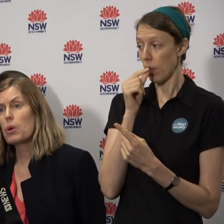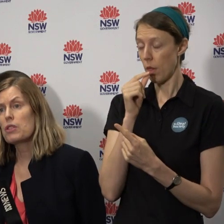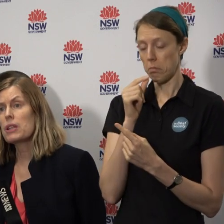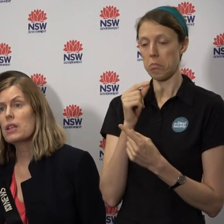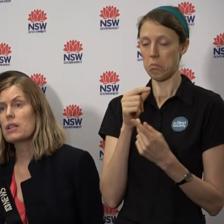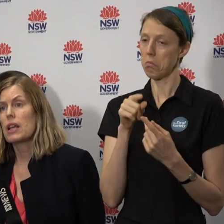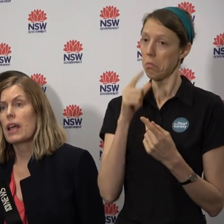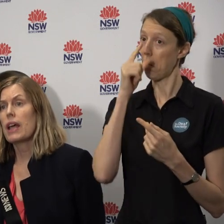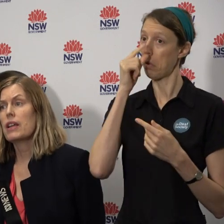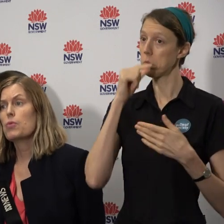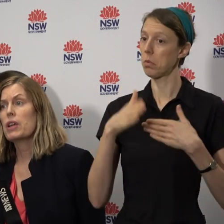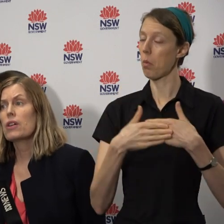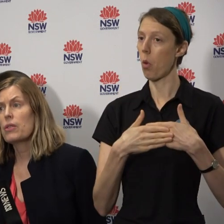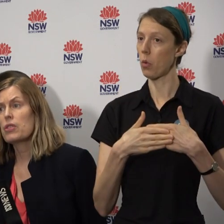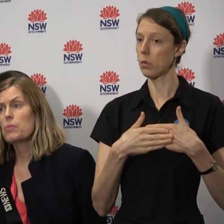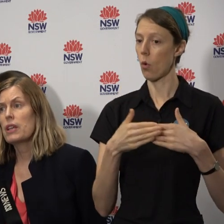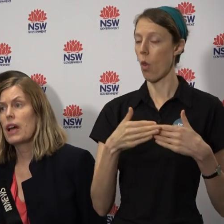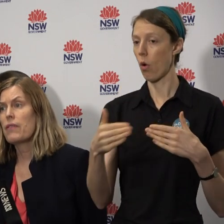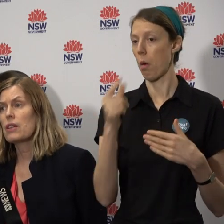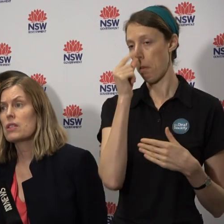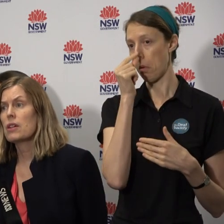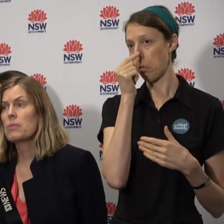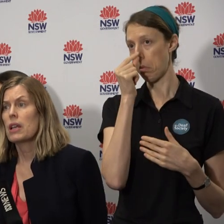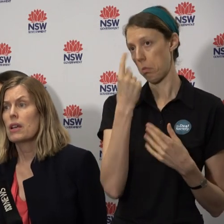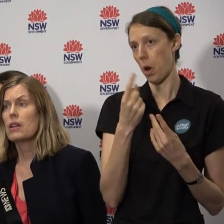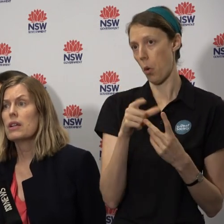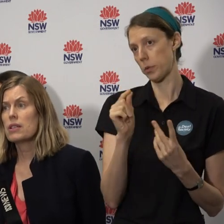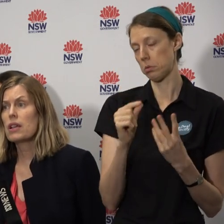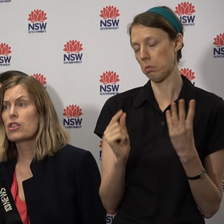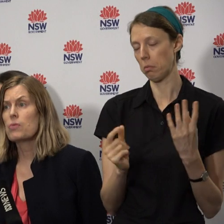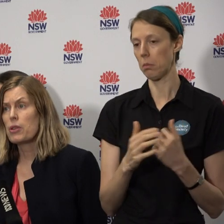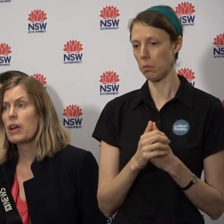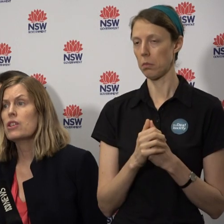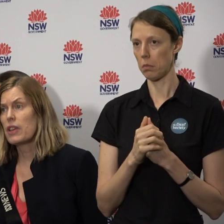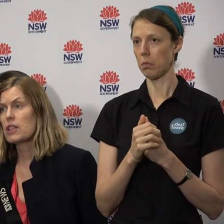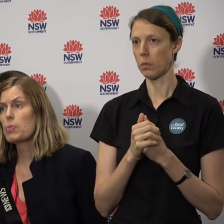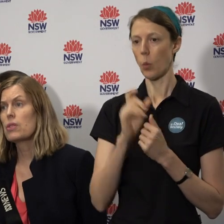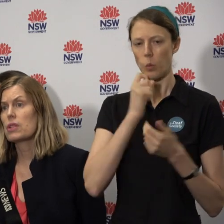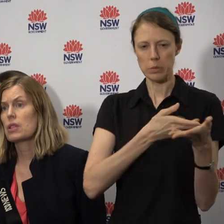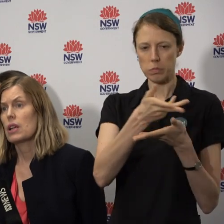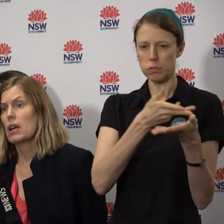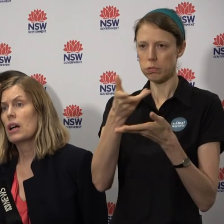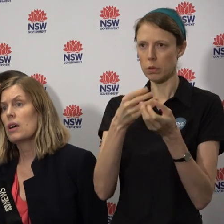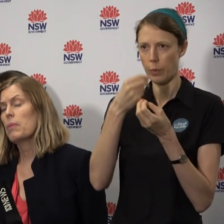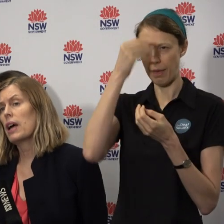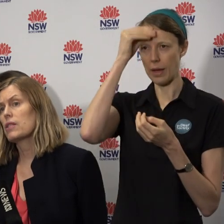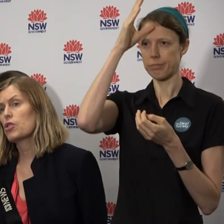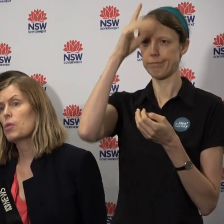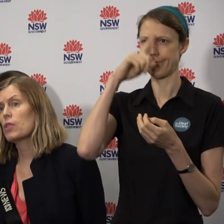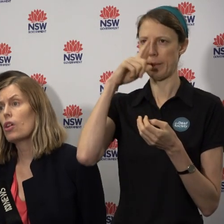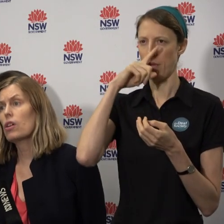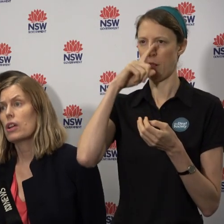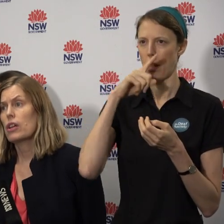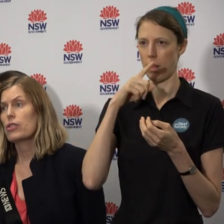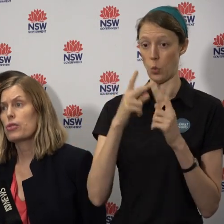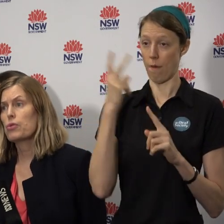range of possibilities, and we are going to be having a discussion with a range of experts at